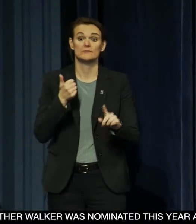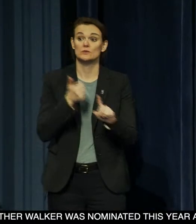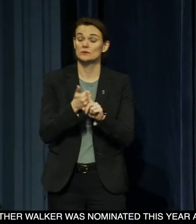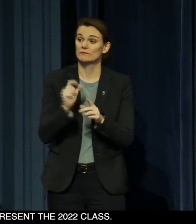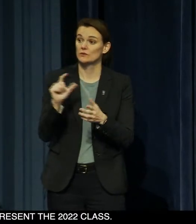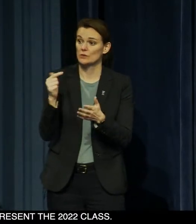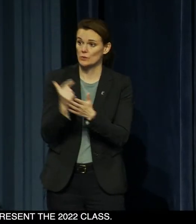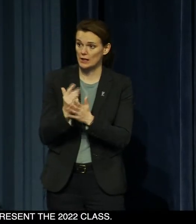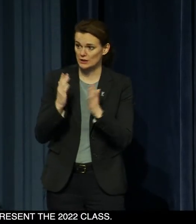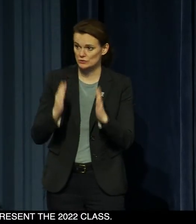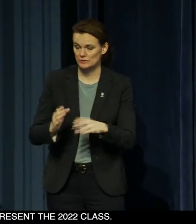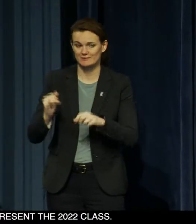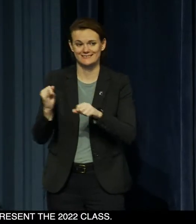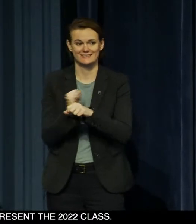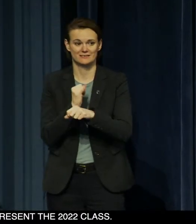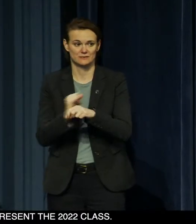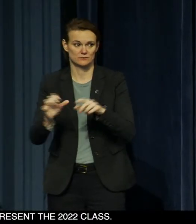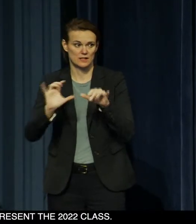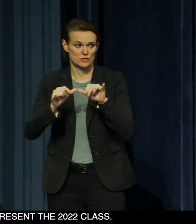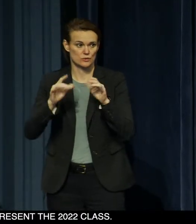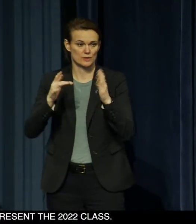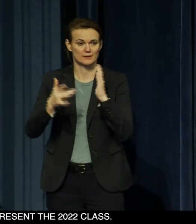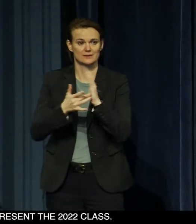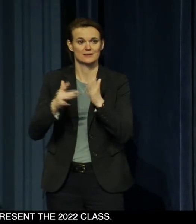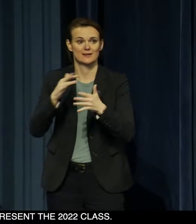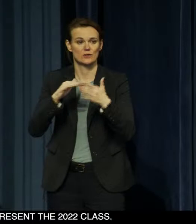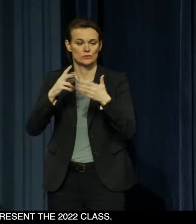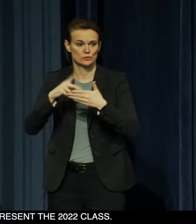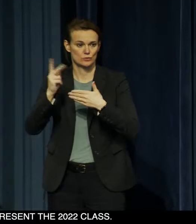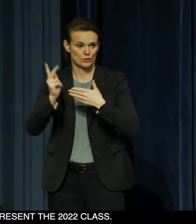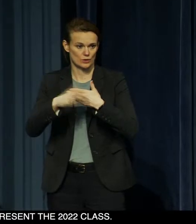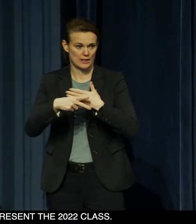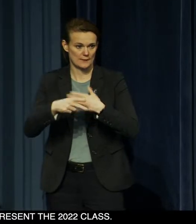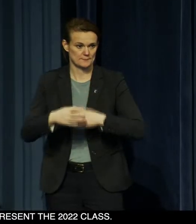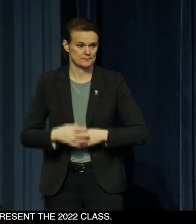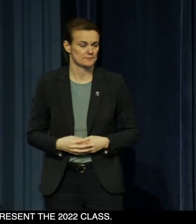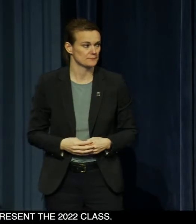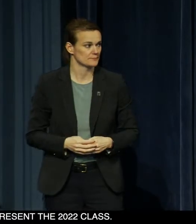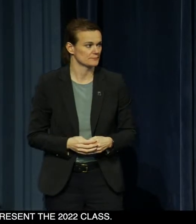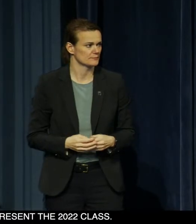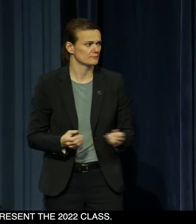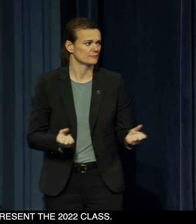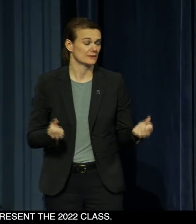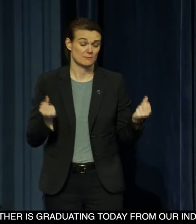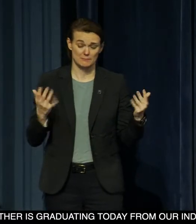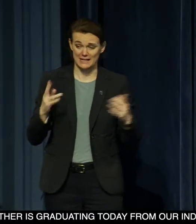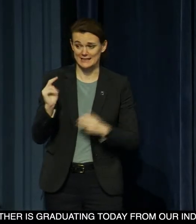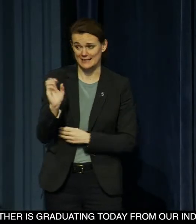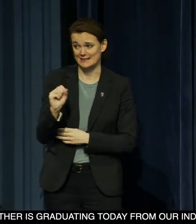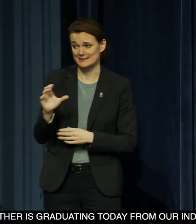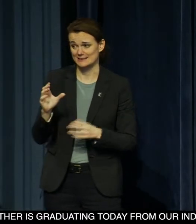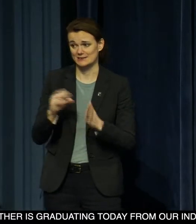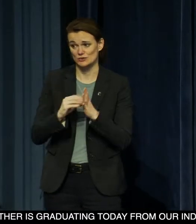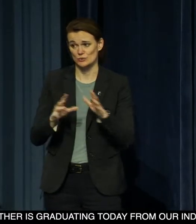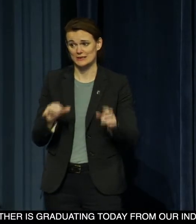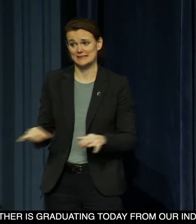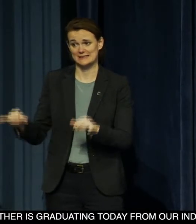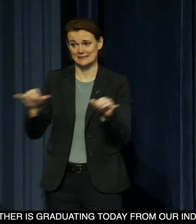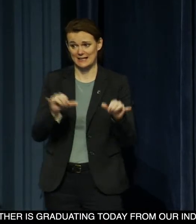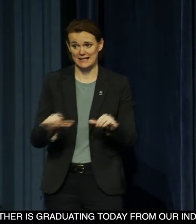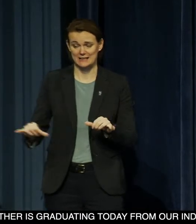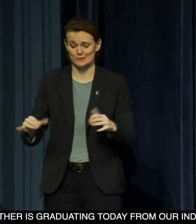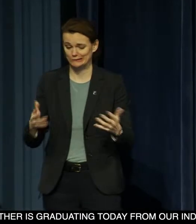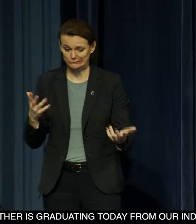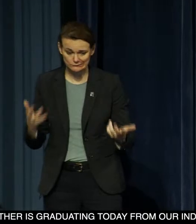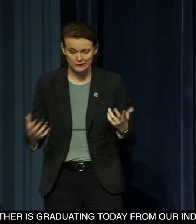today from our Industrial Engineering Technology program. Like many NSCC students, Heather came to us seeking to make change in